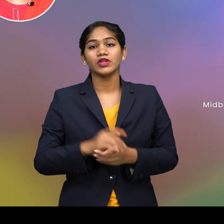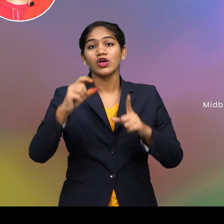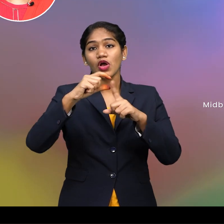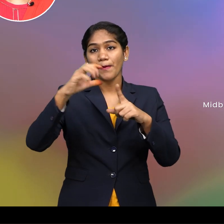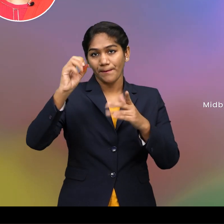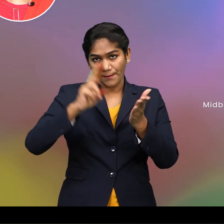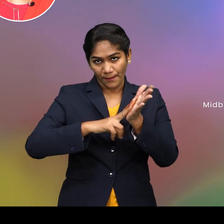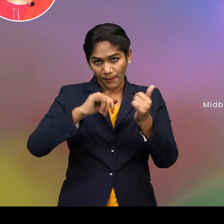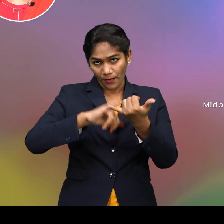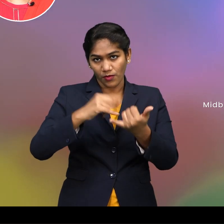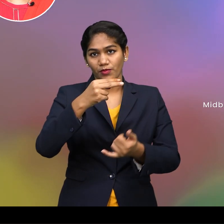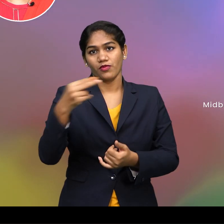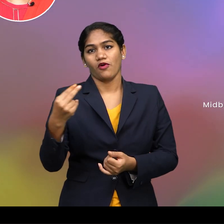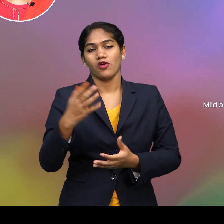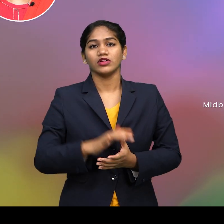pons